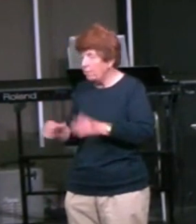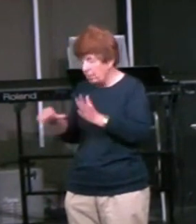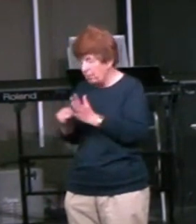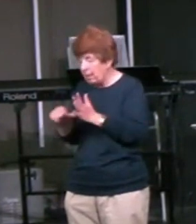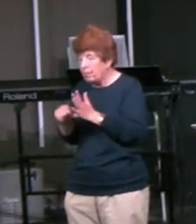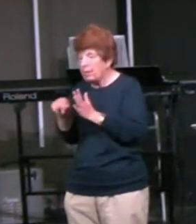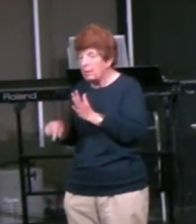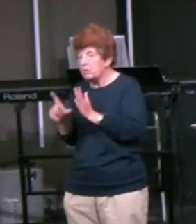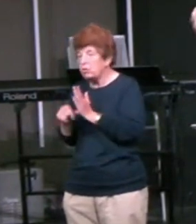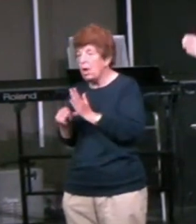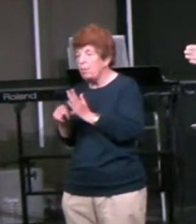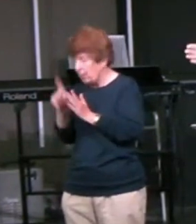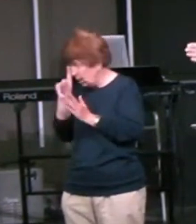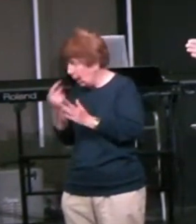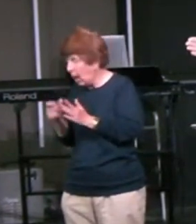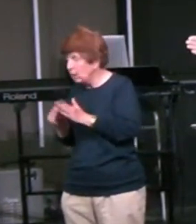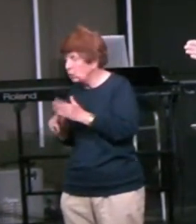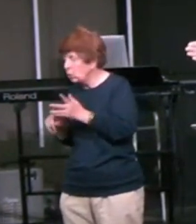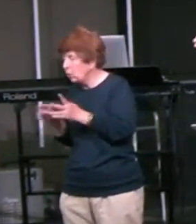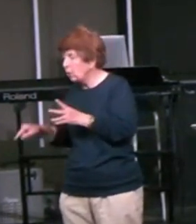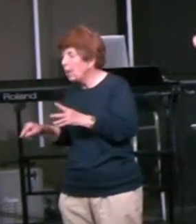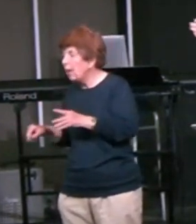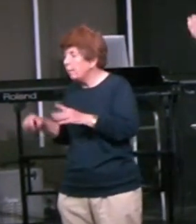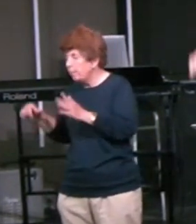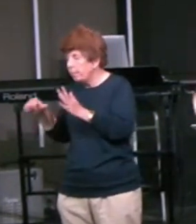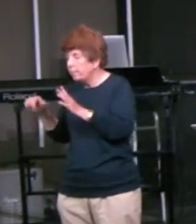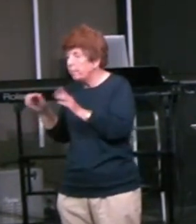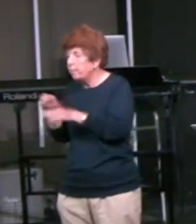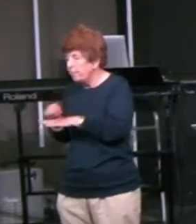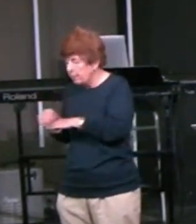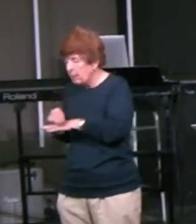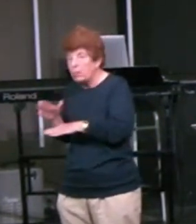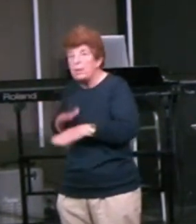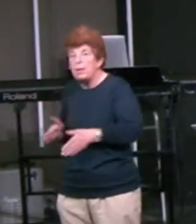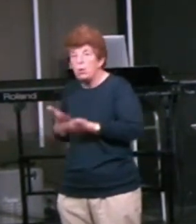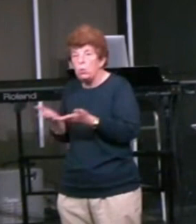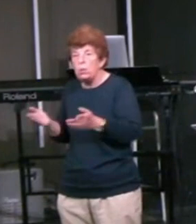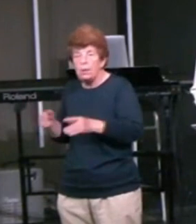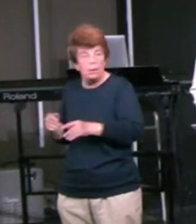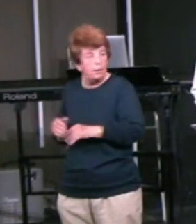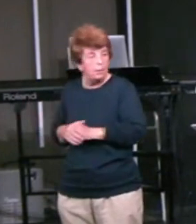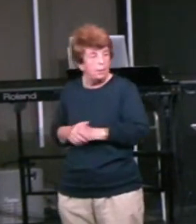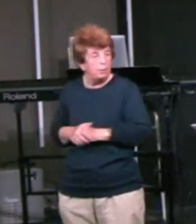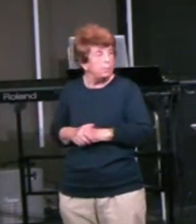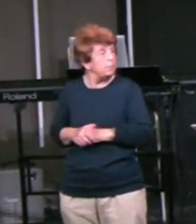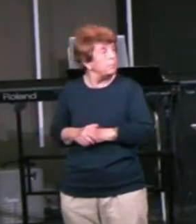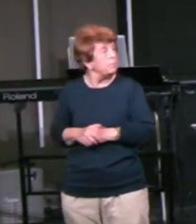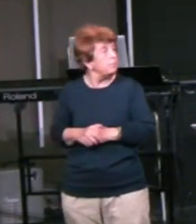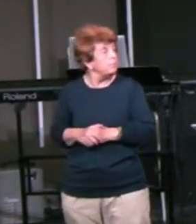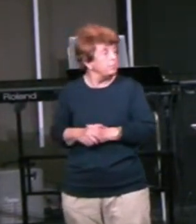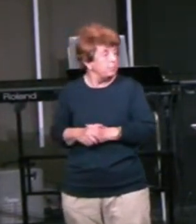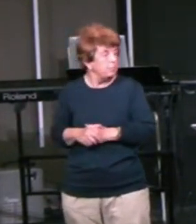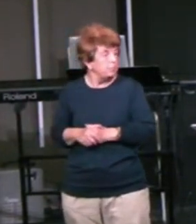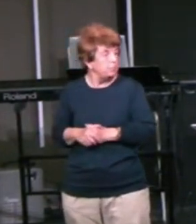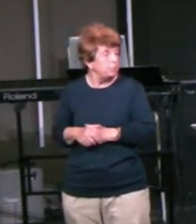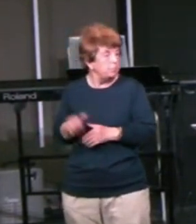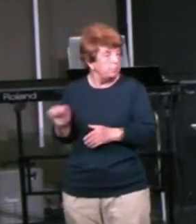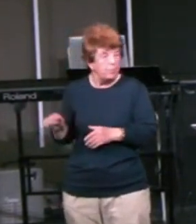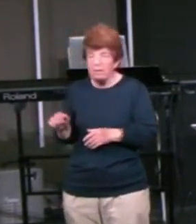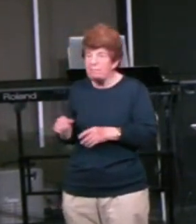such and such a date, we won't be able to do that ministry. We really need you to give. I've got to tell you, that gets up my nose.